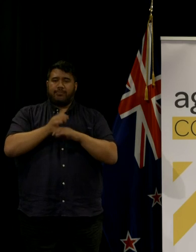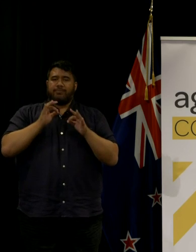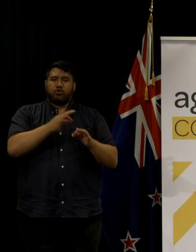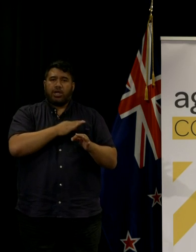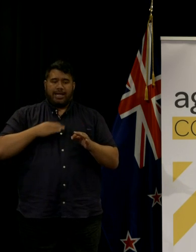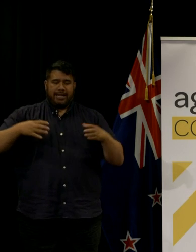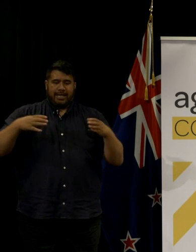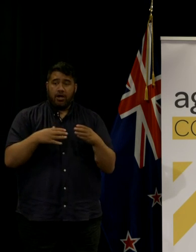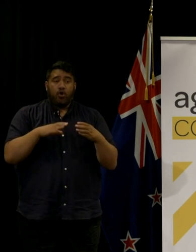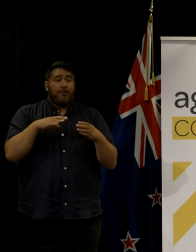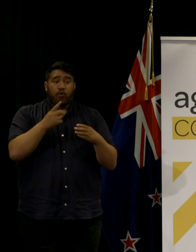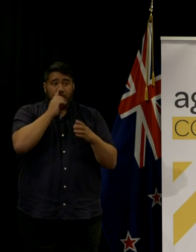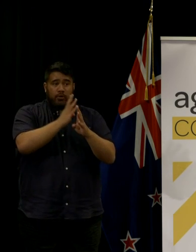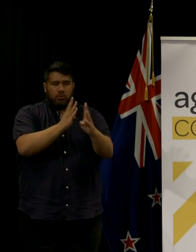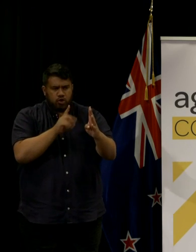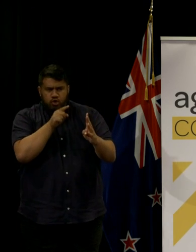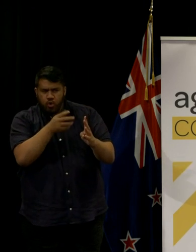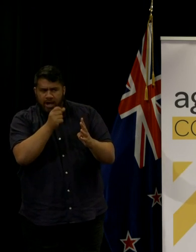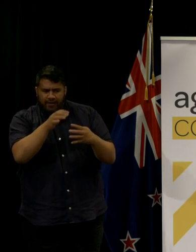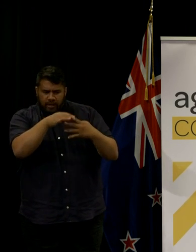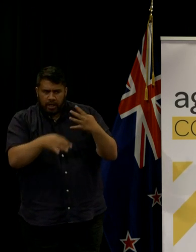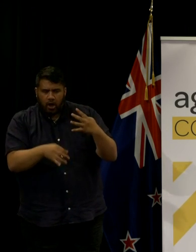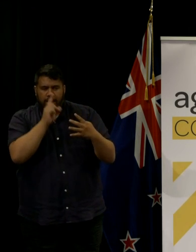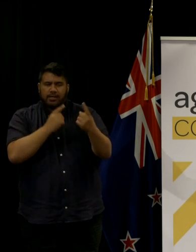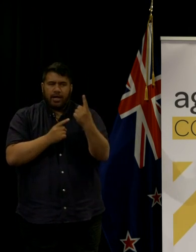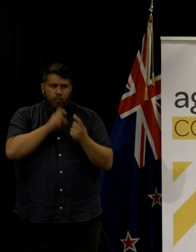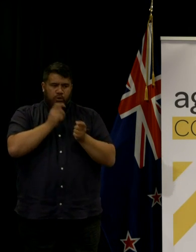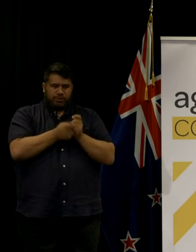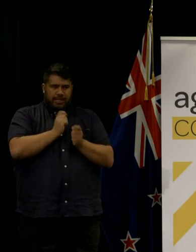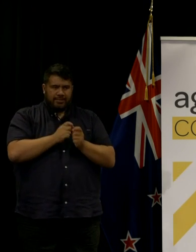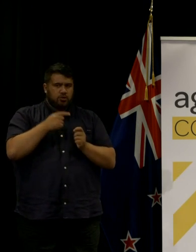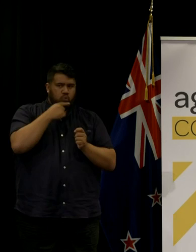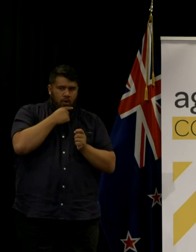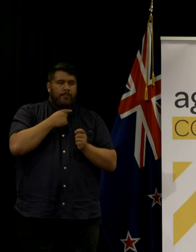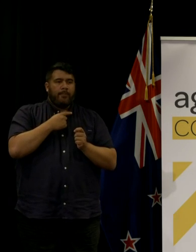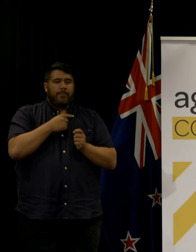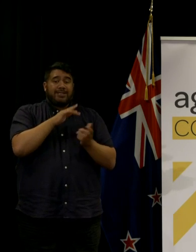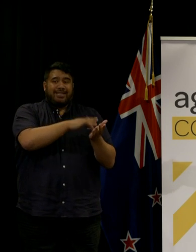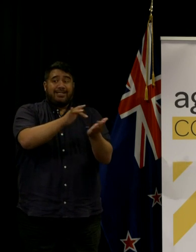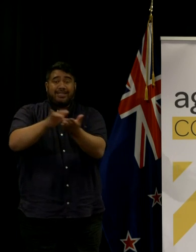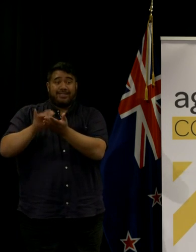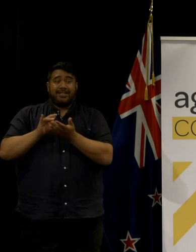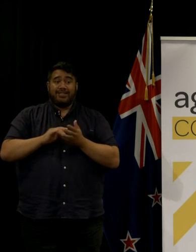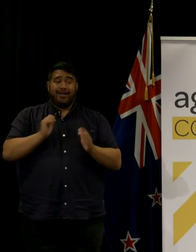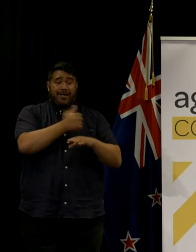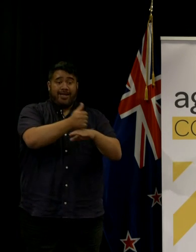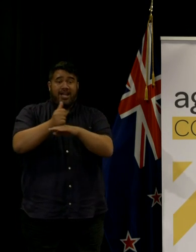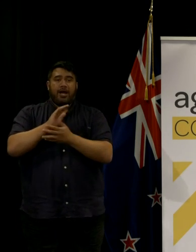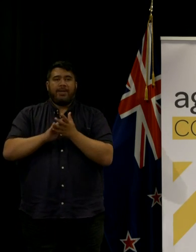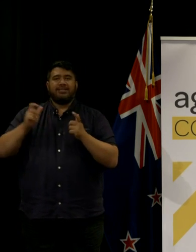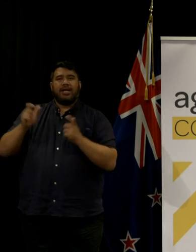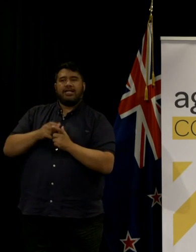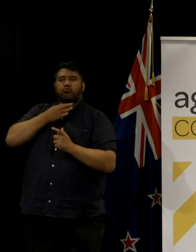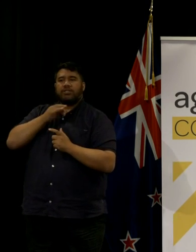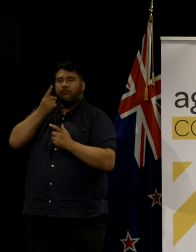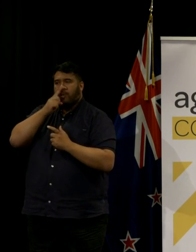and swabbing of people with COVID-19 symptoms, so that greatly reduces the risk to others working in general practice or in pharmacy